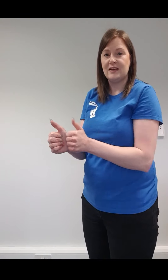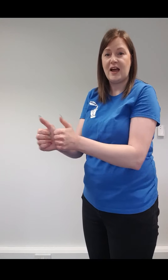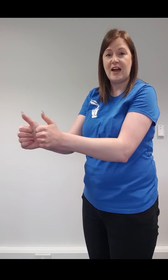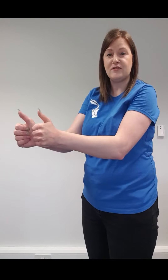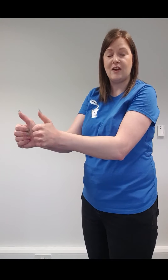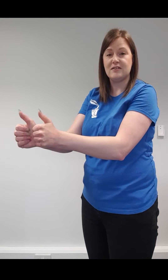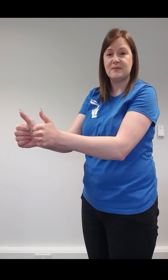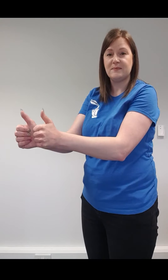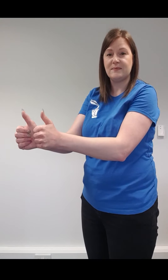advocate.